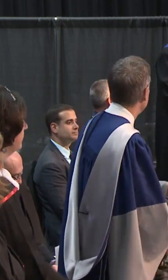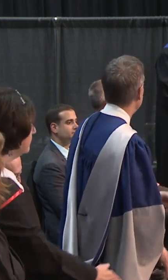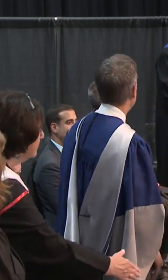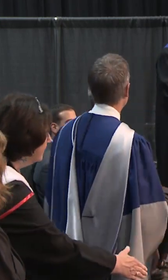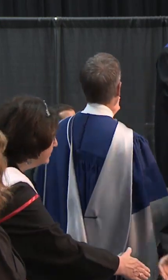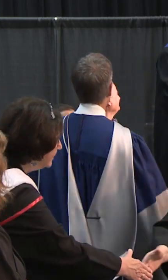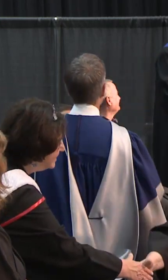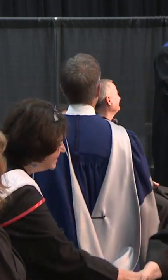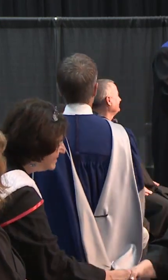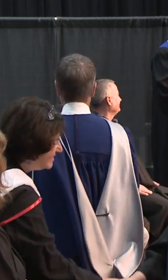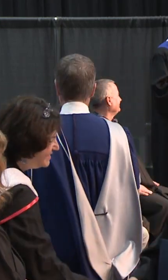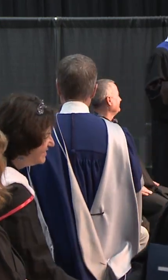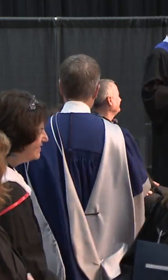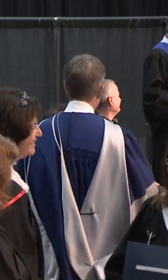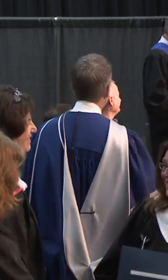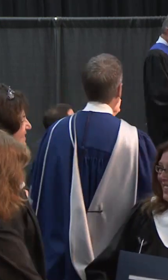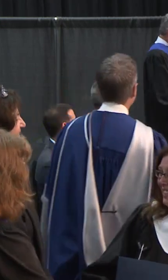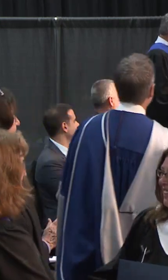Tia McDormand.